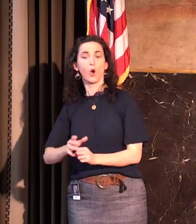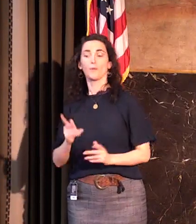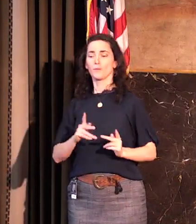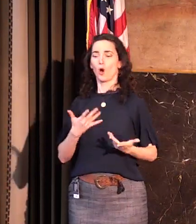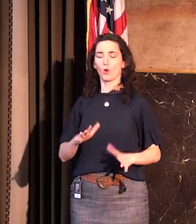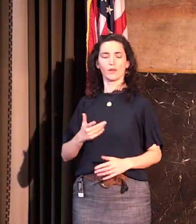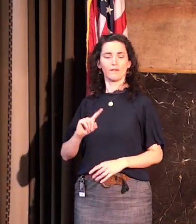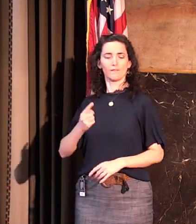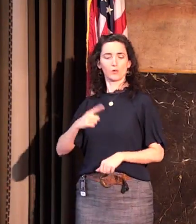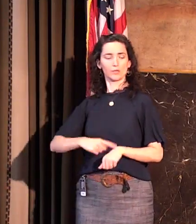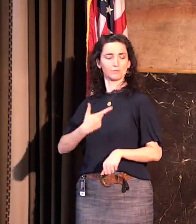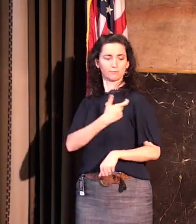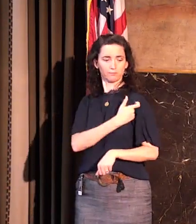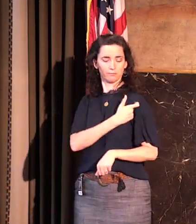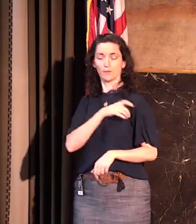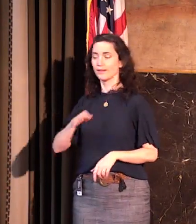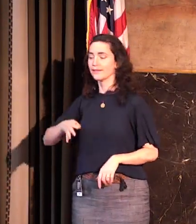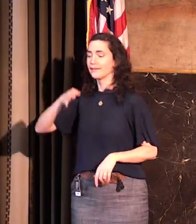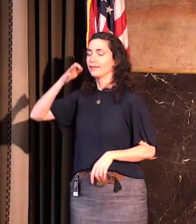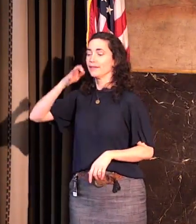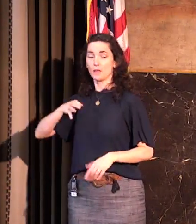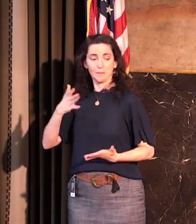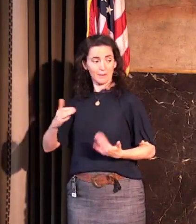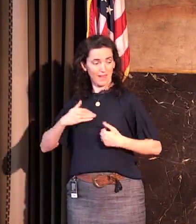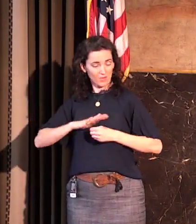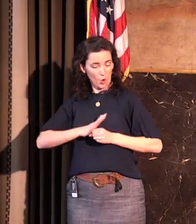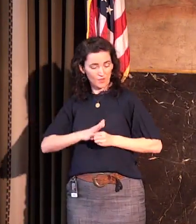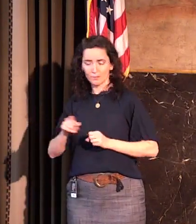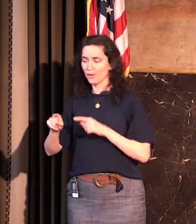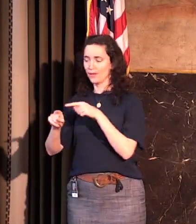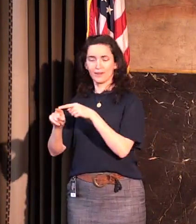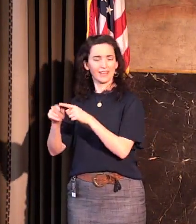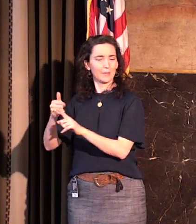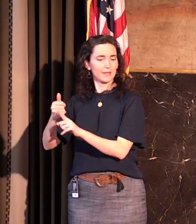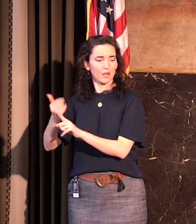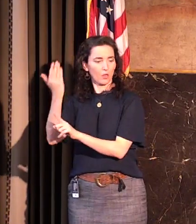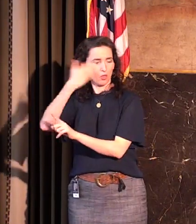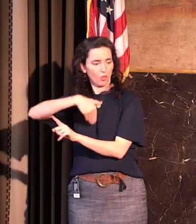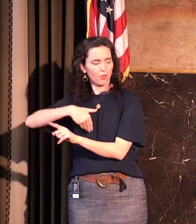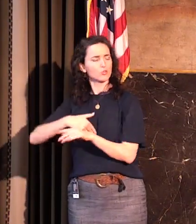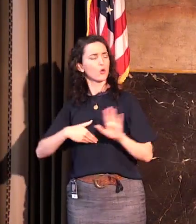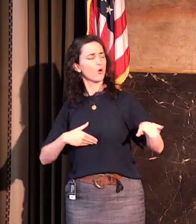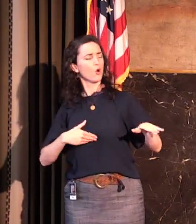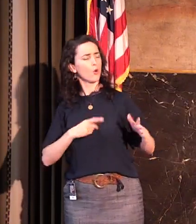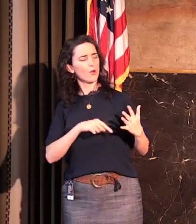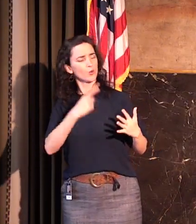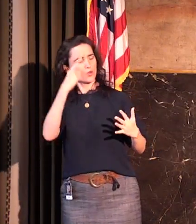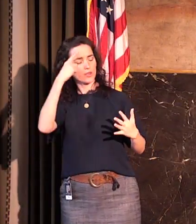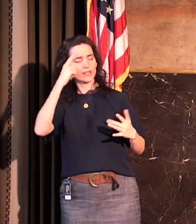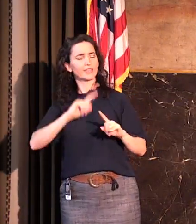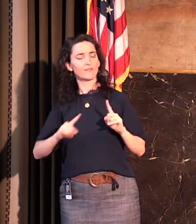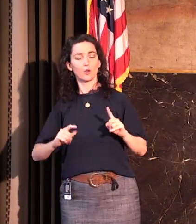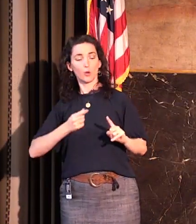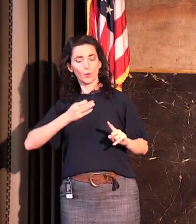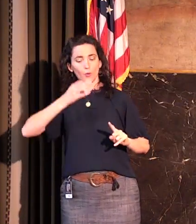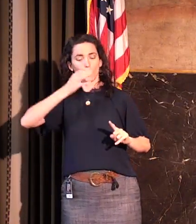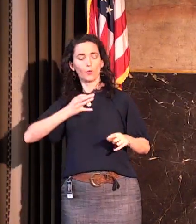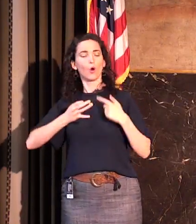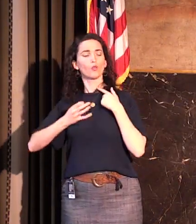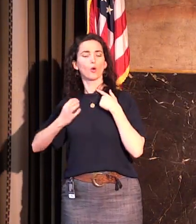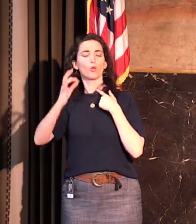vaccination. What are your thoughts on the difference between the nasal and the throat swab? Are there any difference? And also